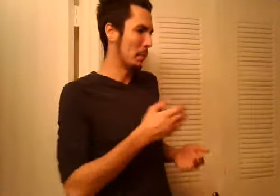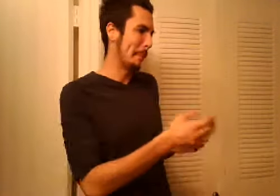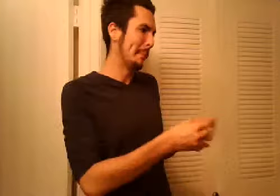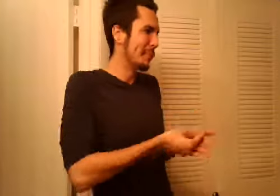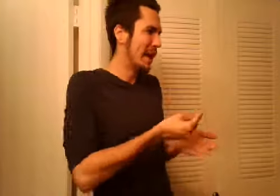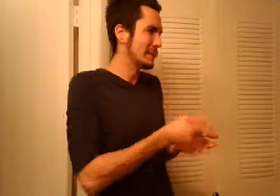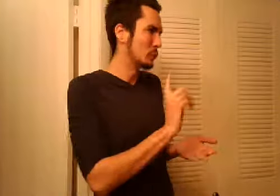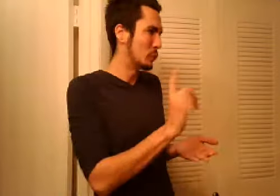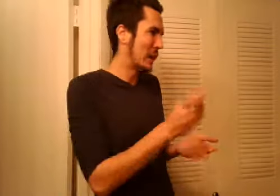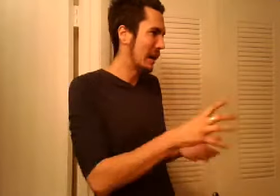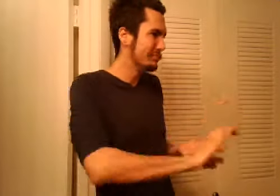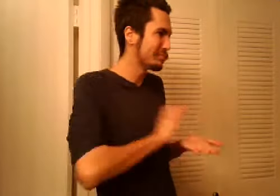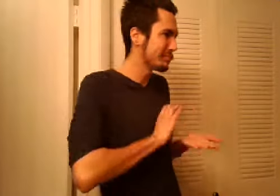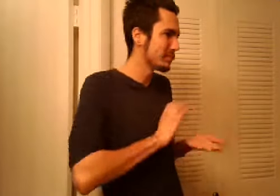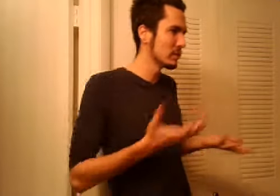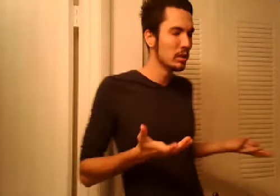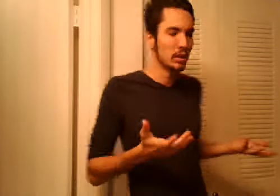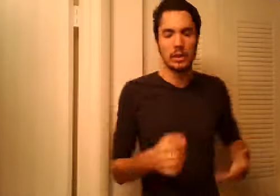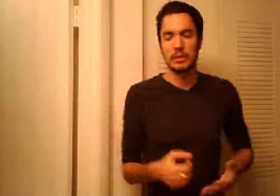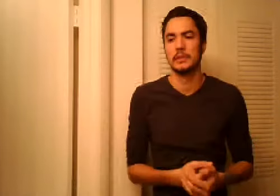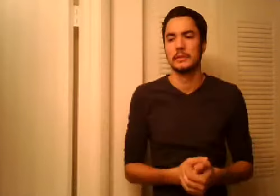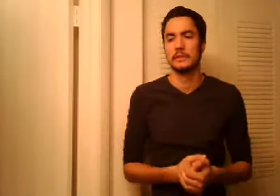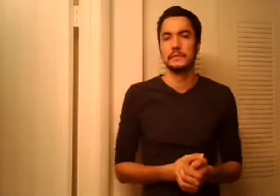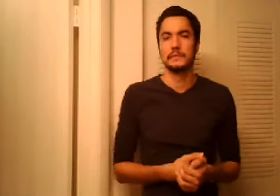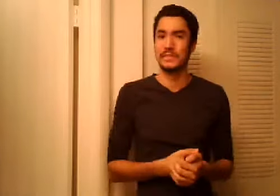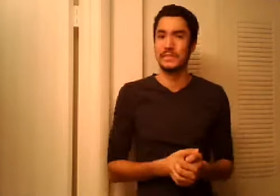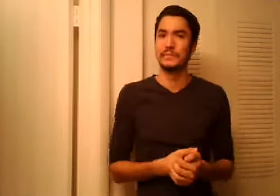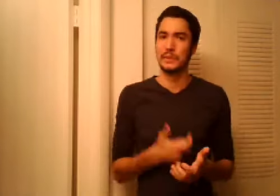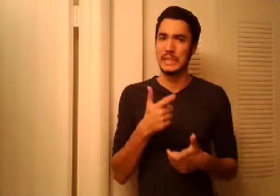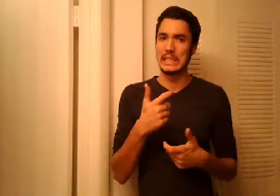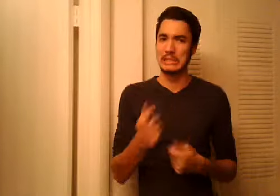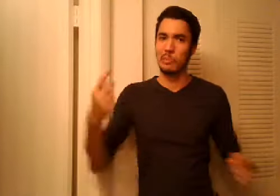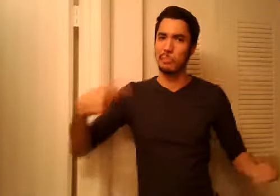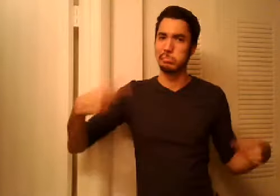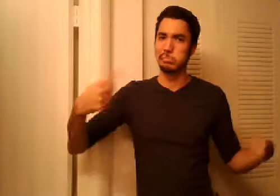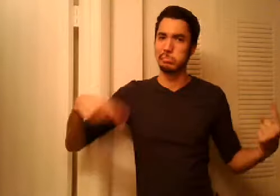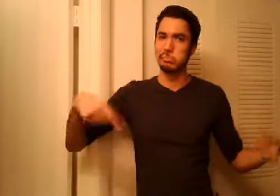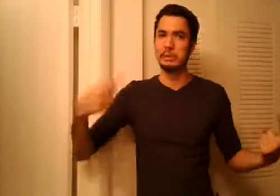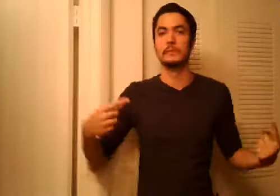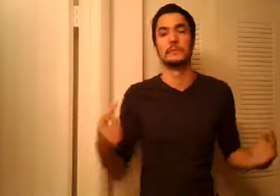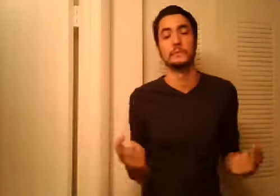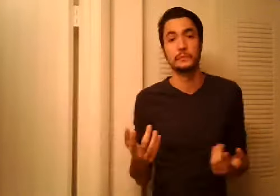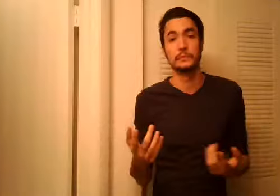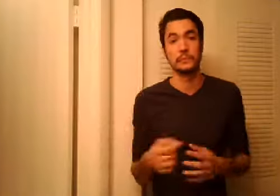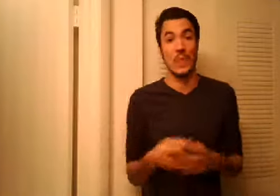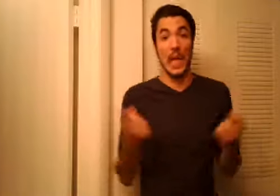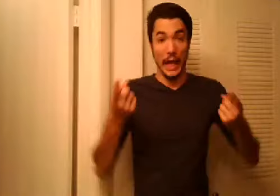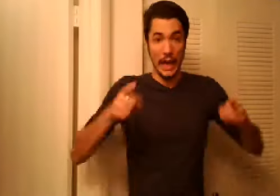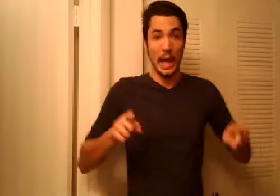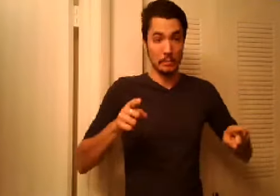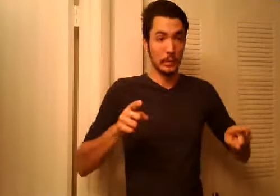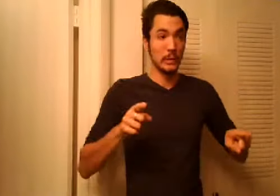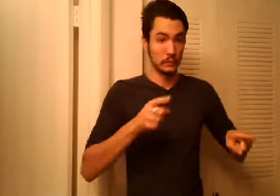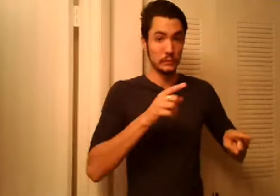right? And so that got a little interesting there. And then she, on her own, brought up the idea of pay for